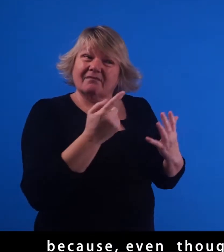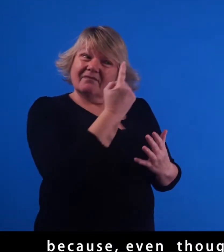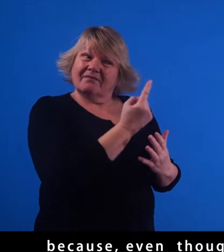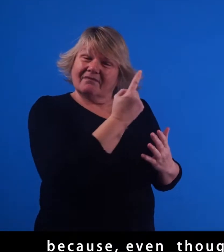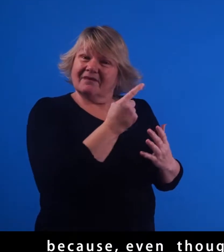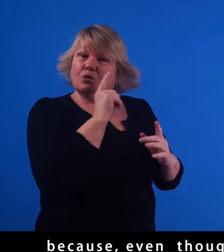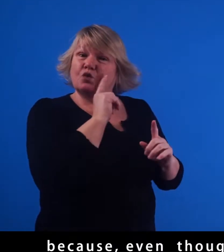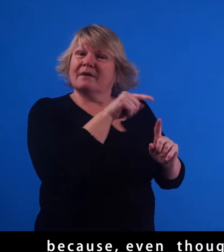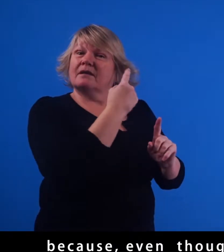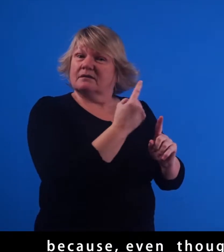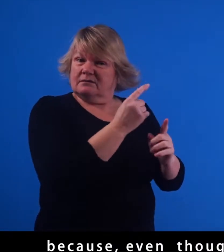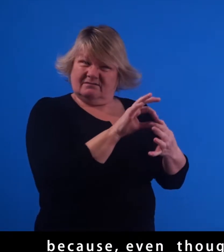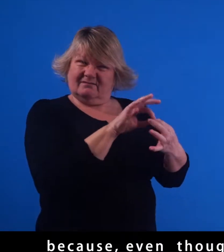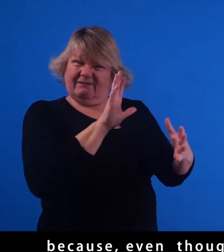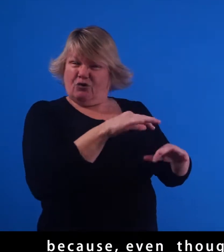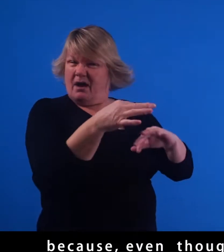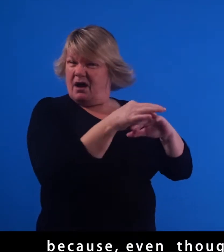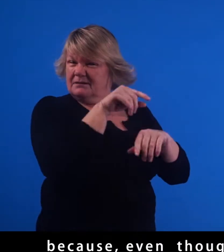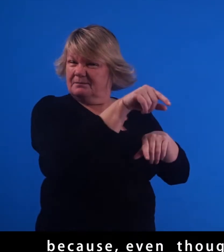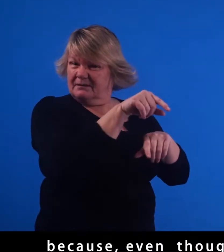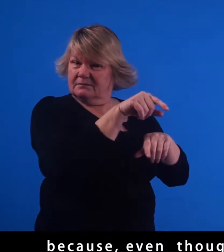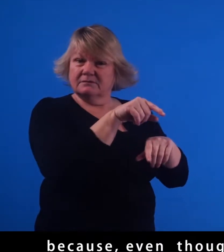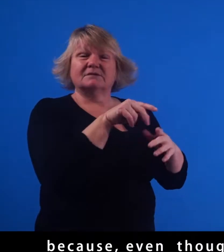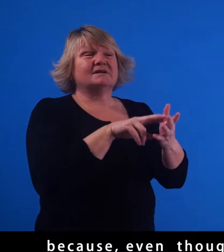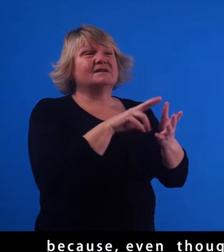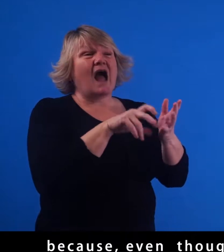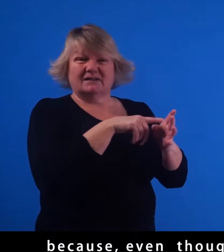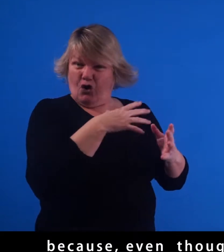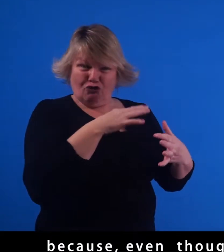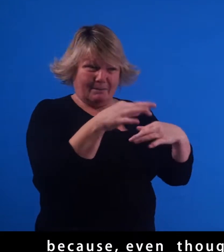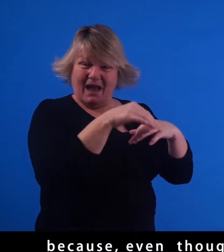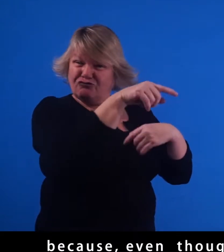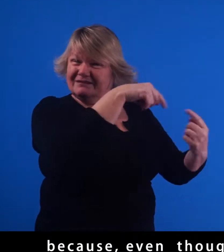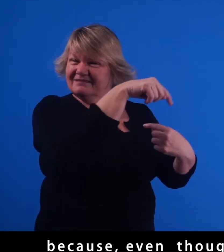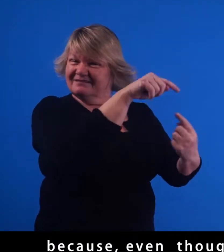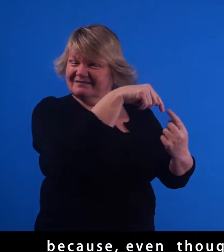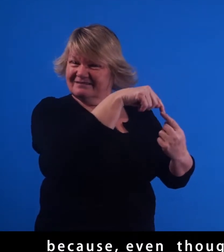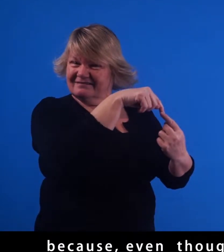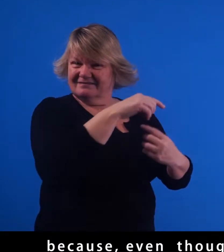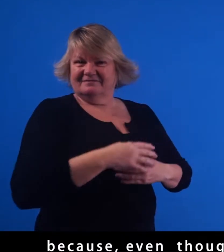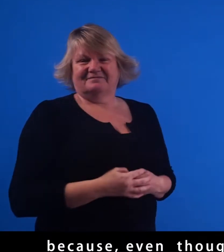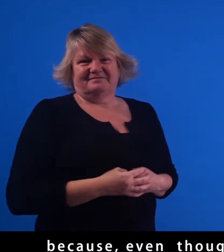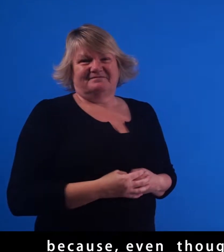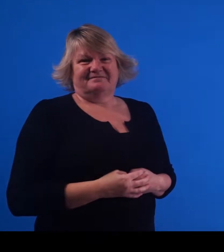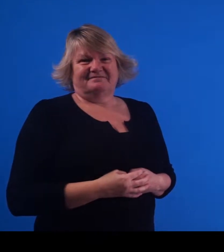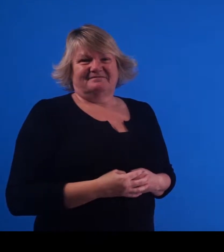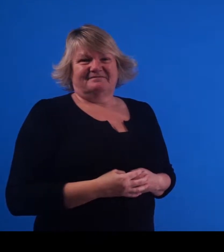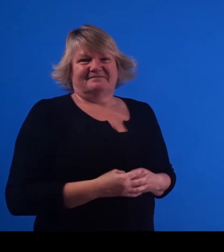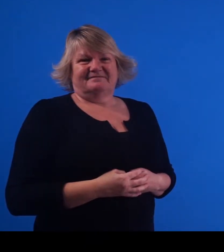Because even though she was estranged from her husband, Nancy was already married.